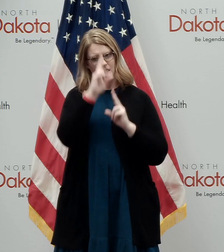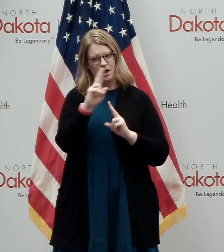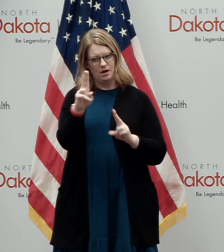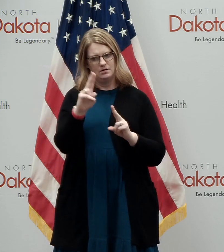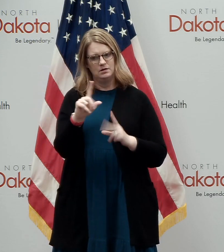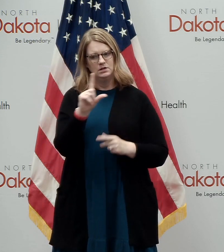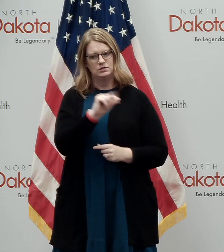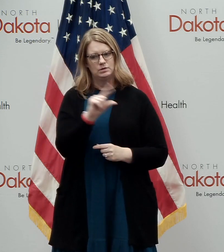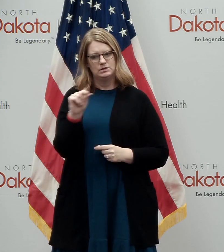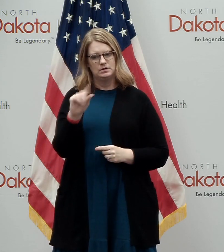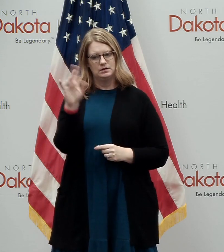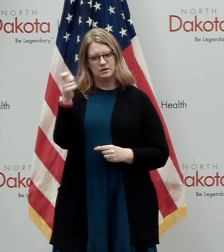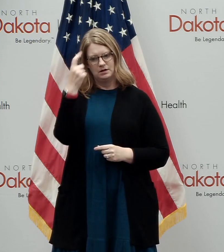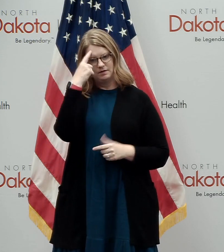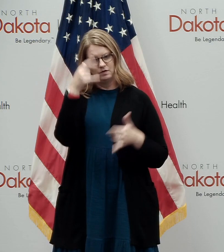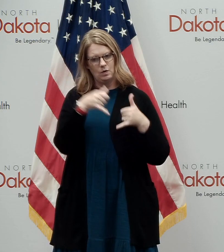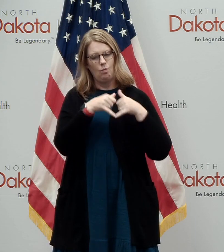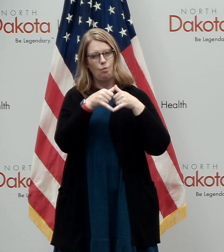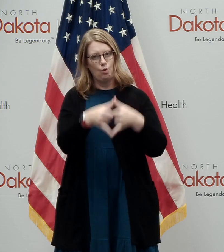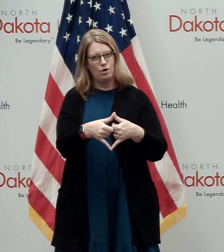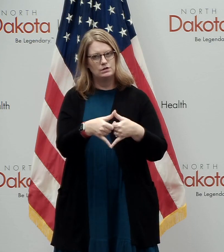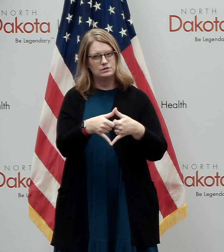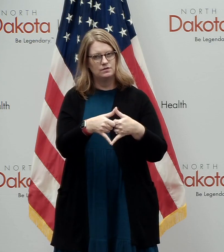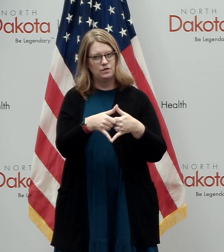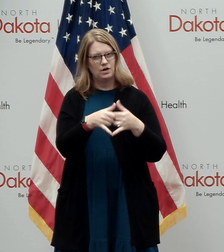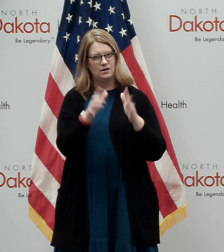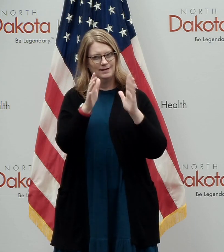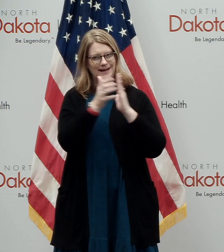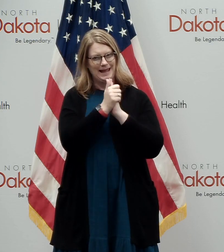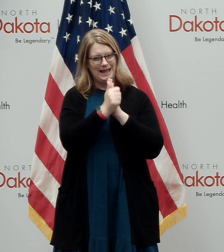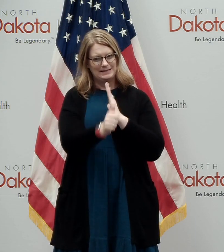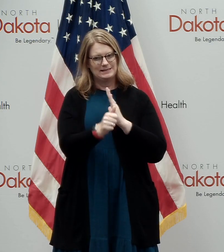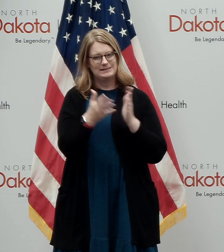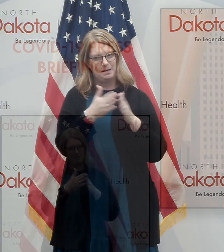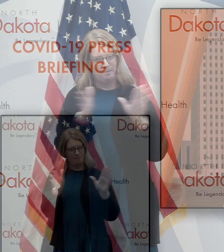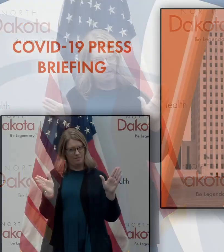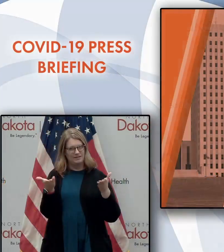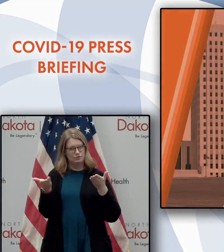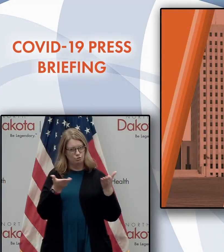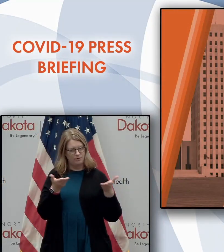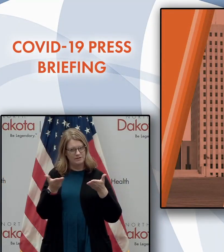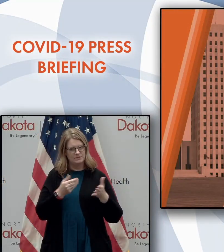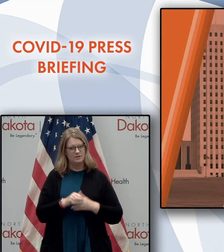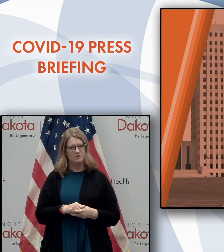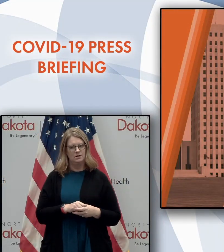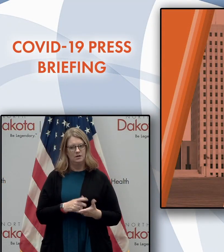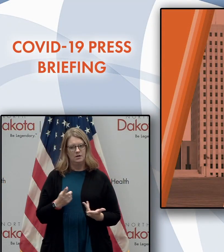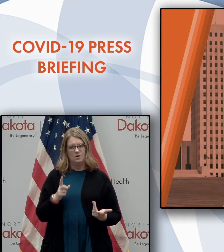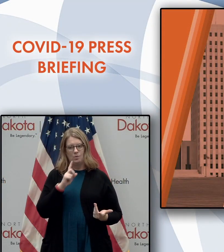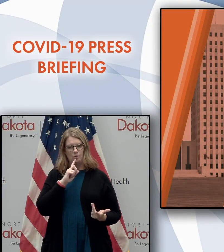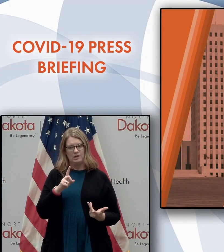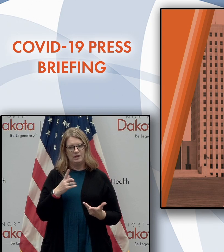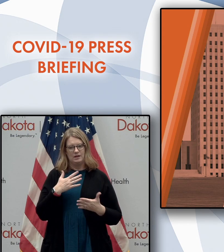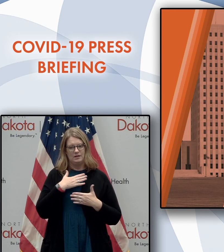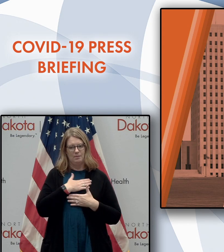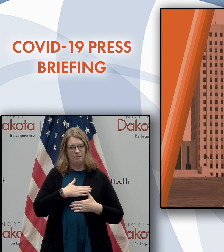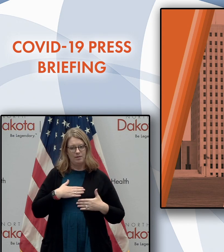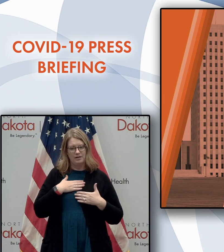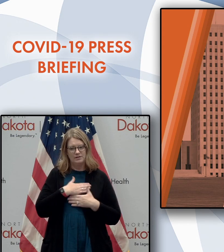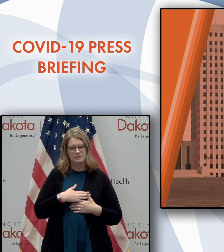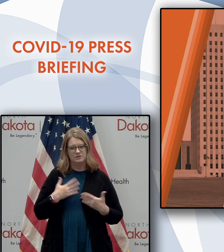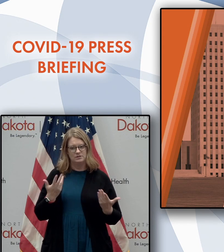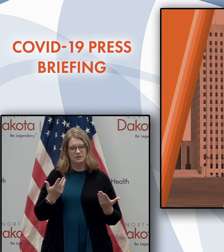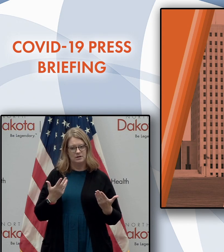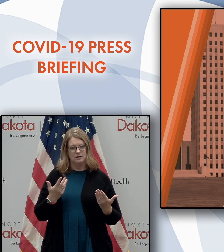the 2020 Governor's Awards for Excellence in Public Service. This year we had the pleasure of reviewing more